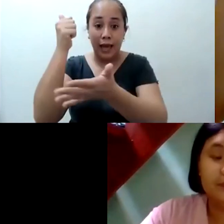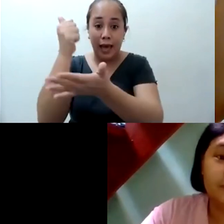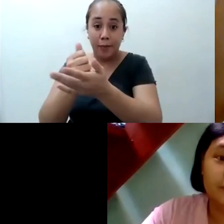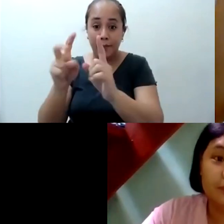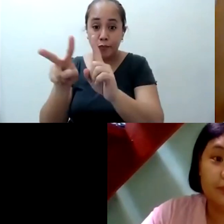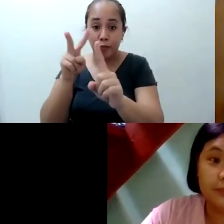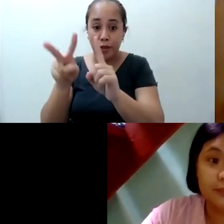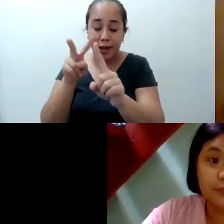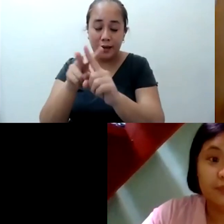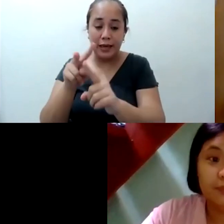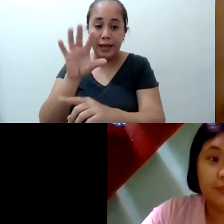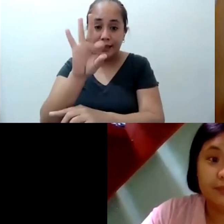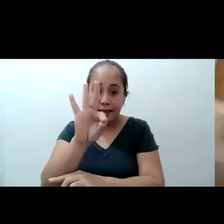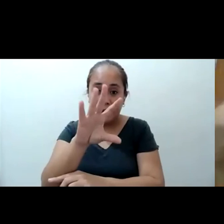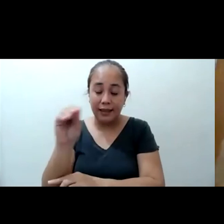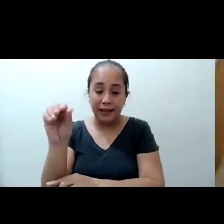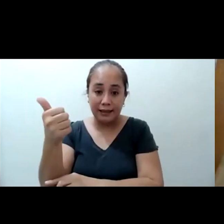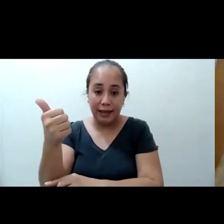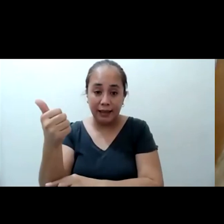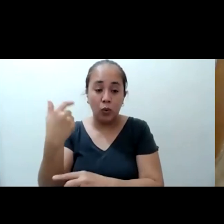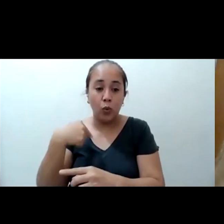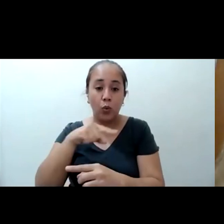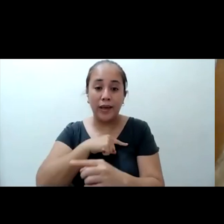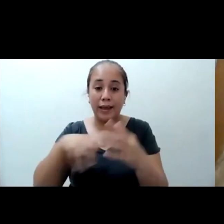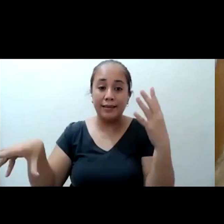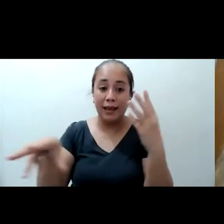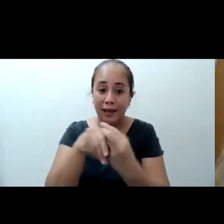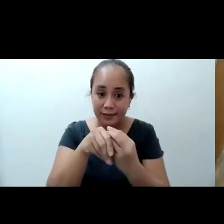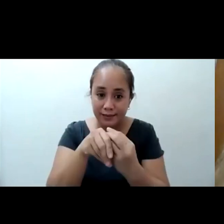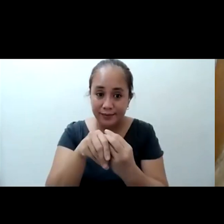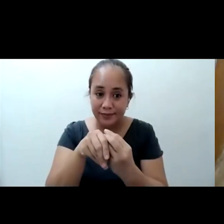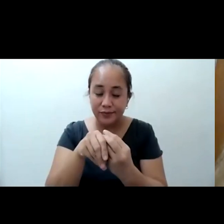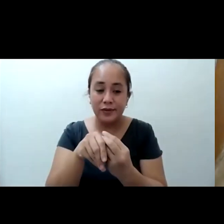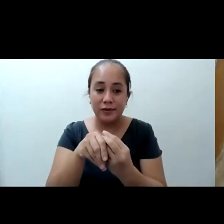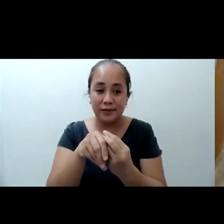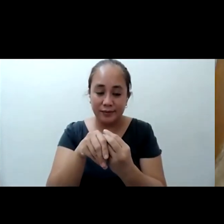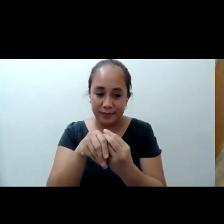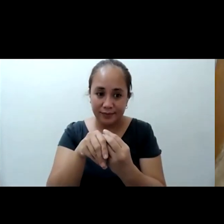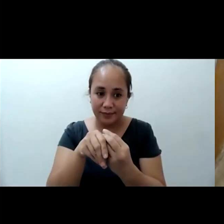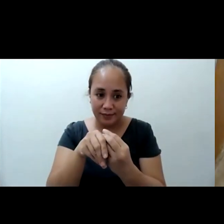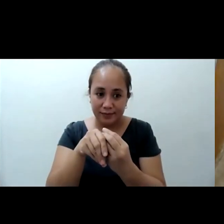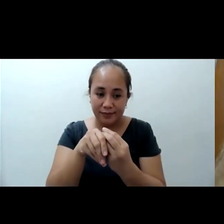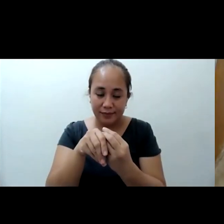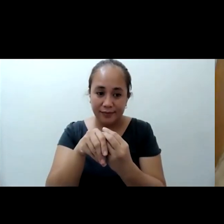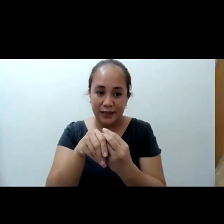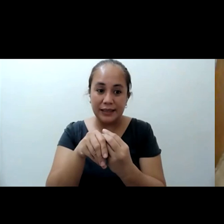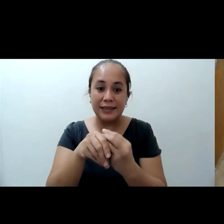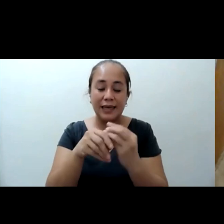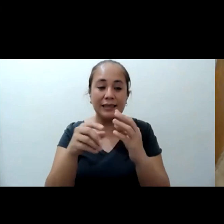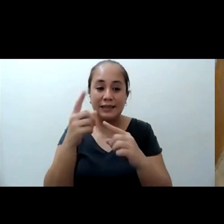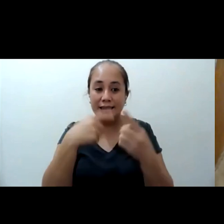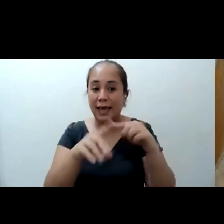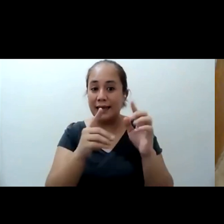10, Thank you, sir. we can add that to the signed dictionary we